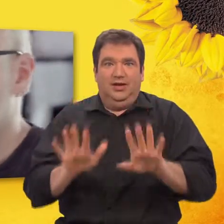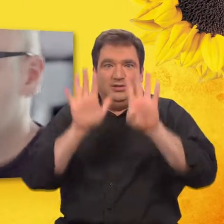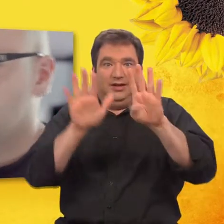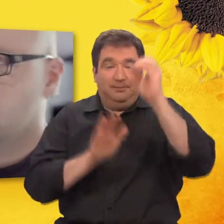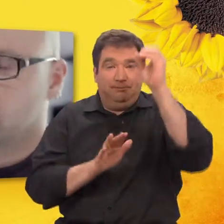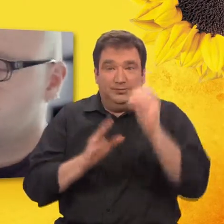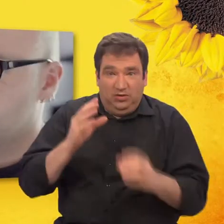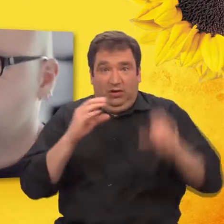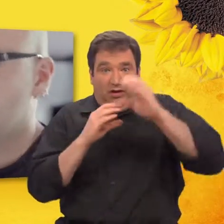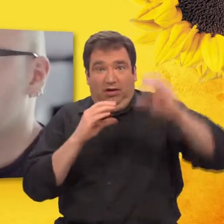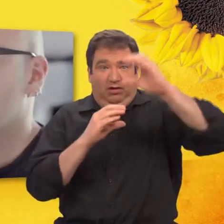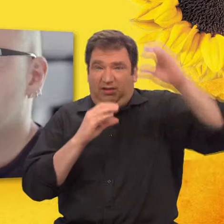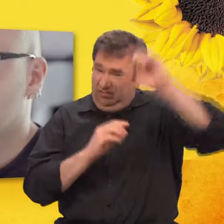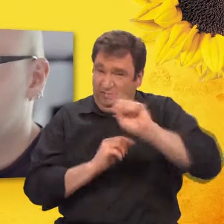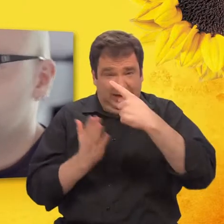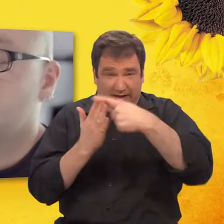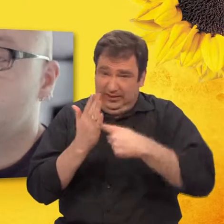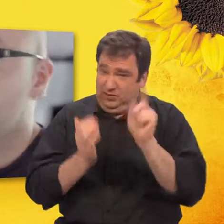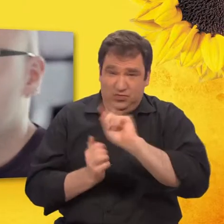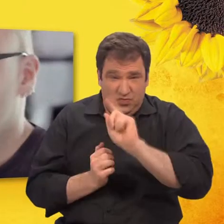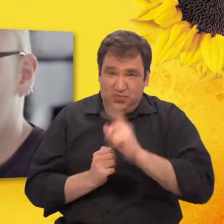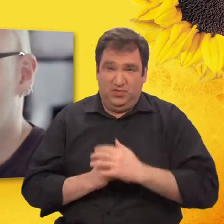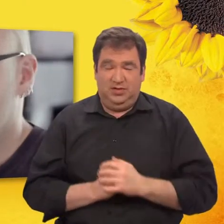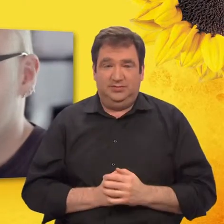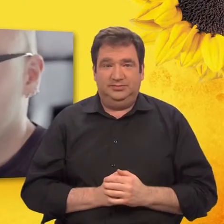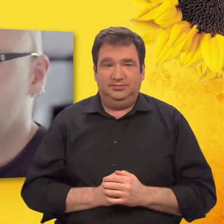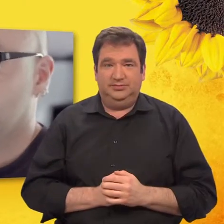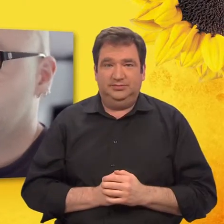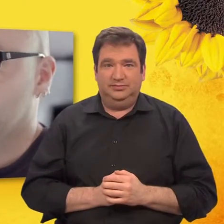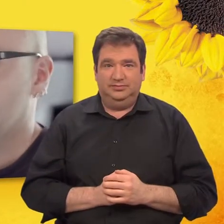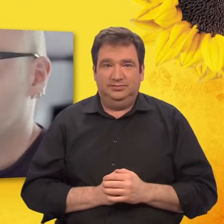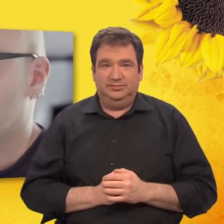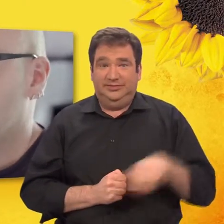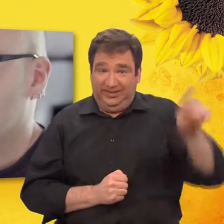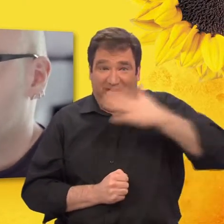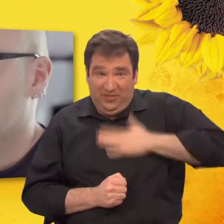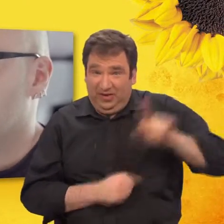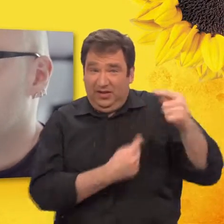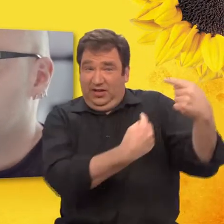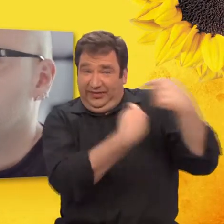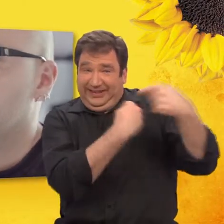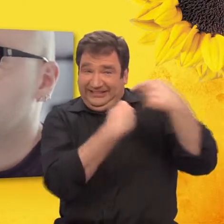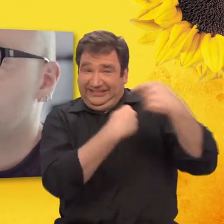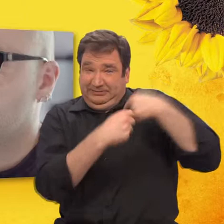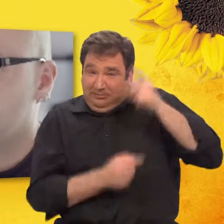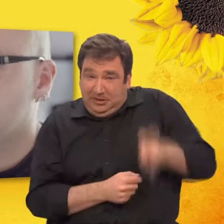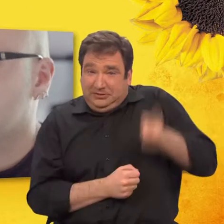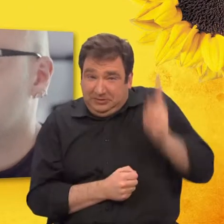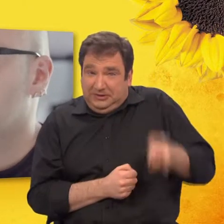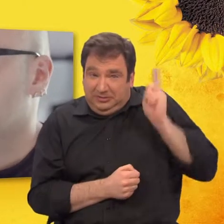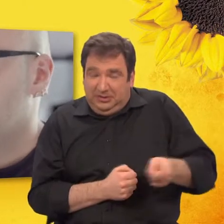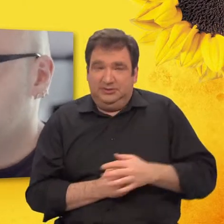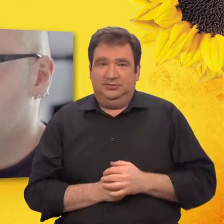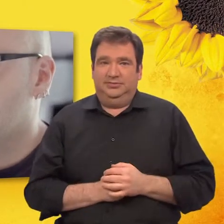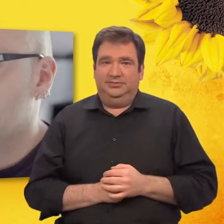beneficiarse con costas judiciales, con intereses de demora de un 19%, eso es lo que ellos querían, lo que ellos me amenazaban y